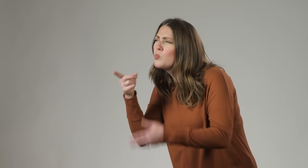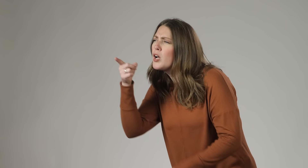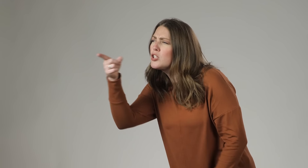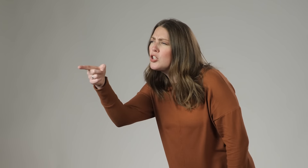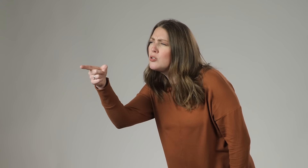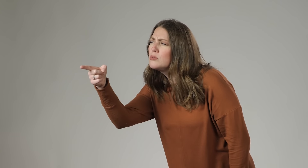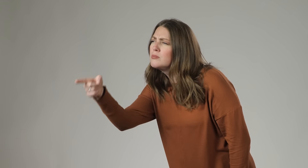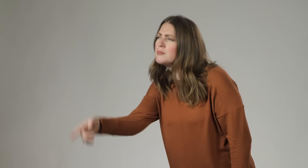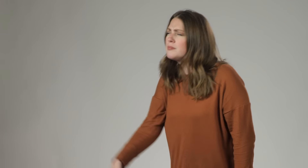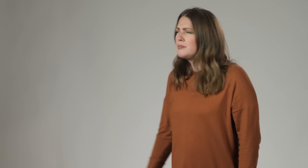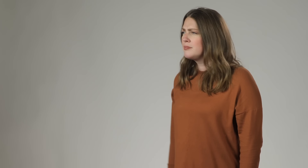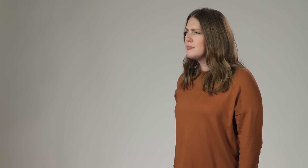what you.